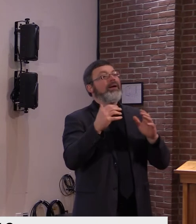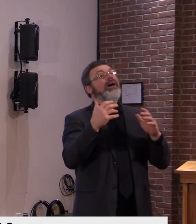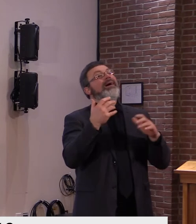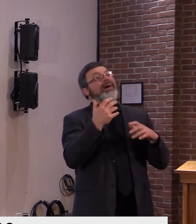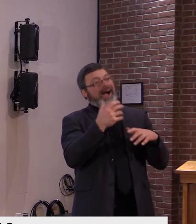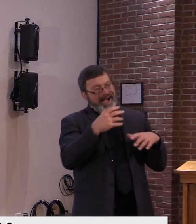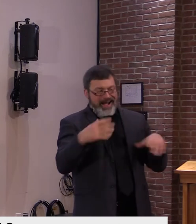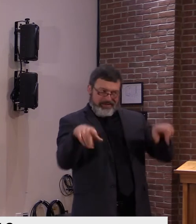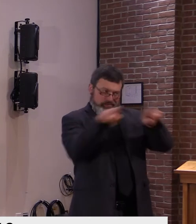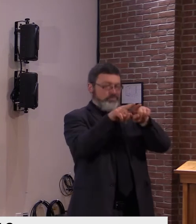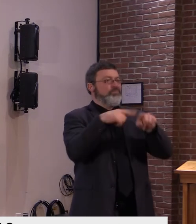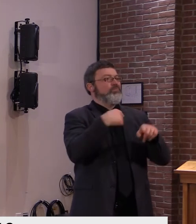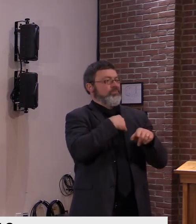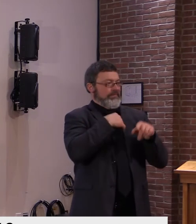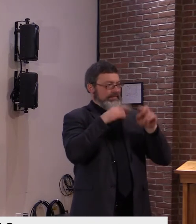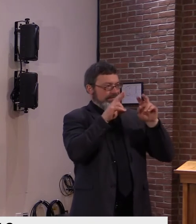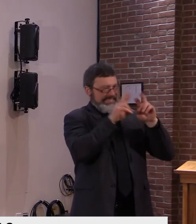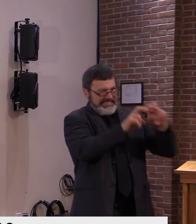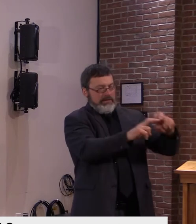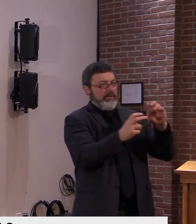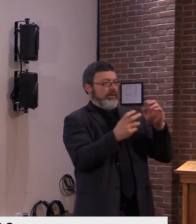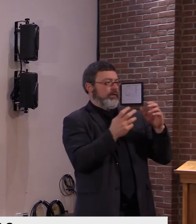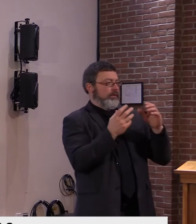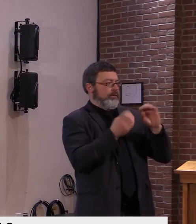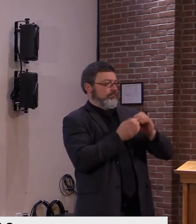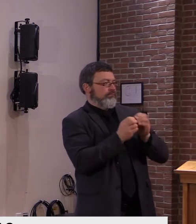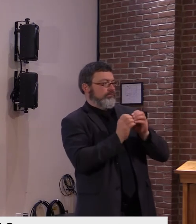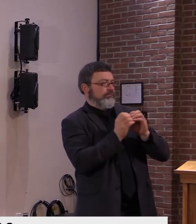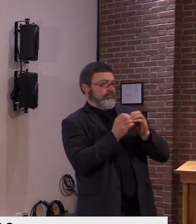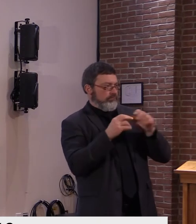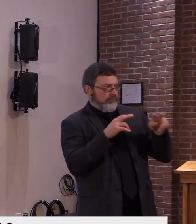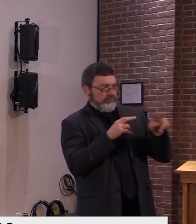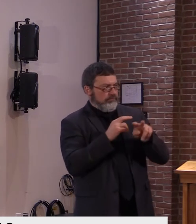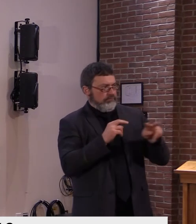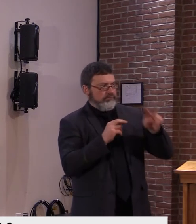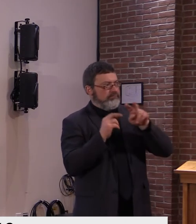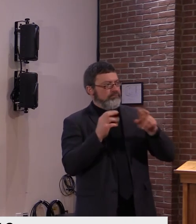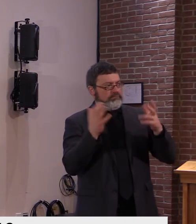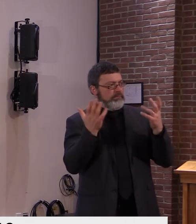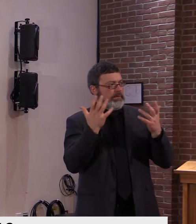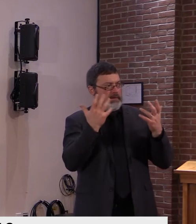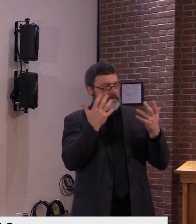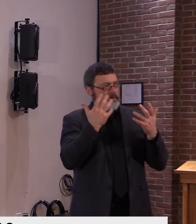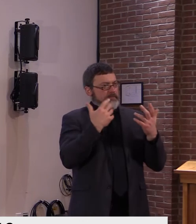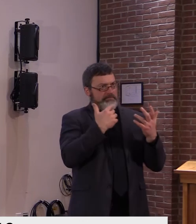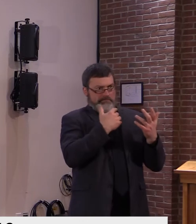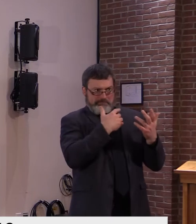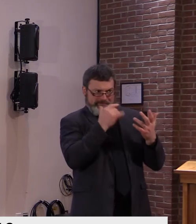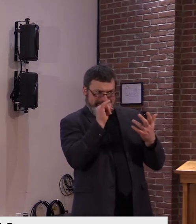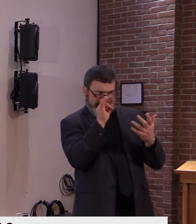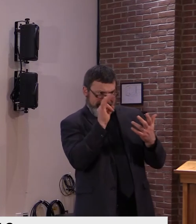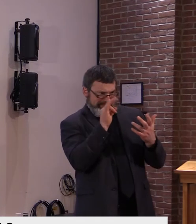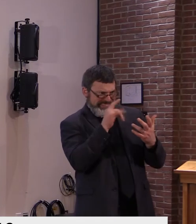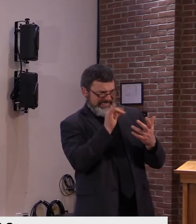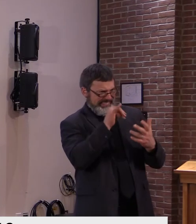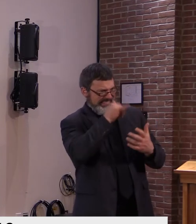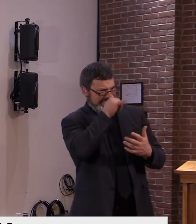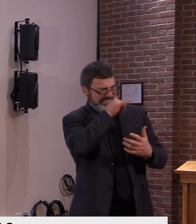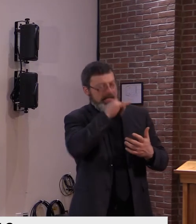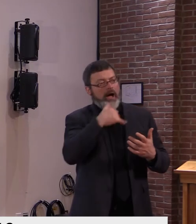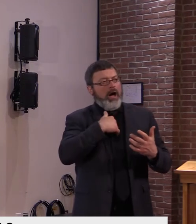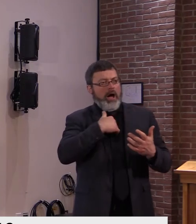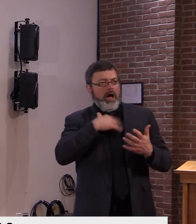a determination as to if we need to do anything next. Our hope is that we don't, that this will